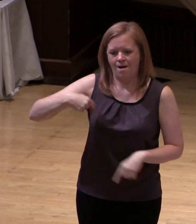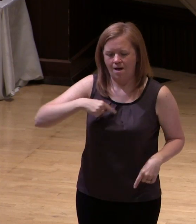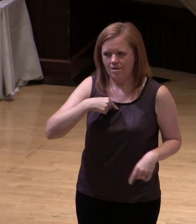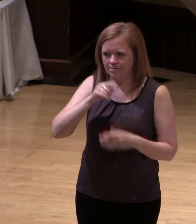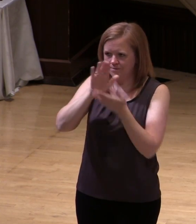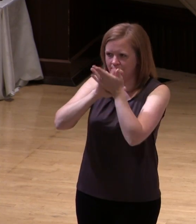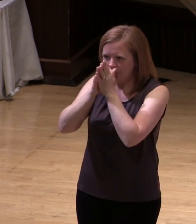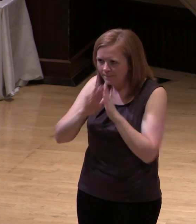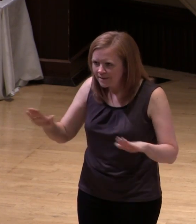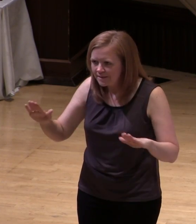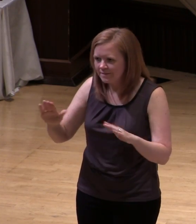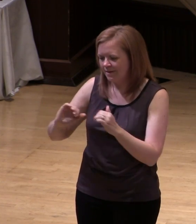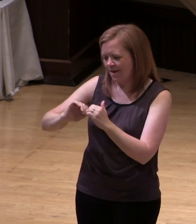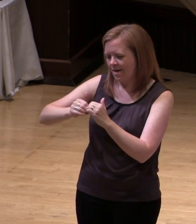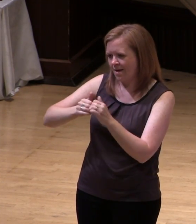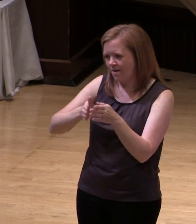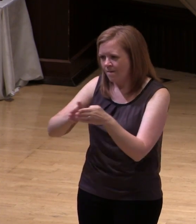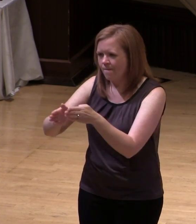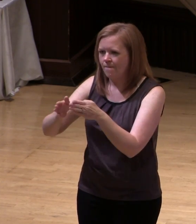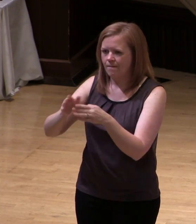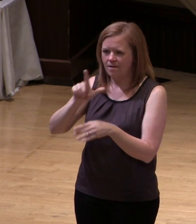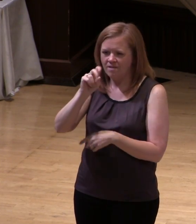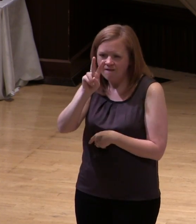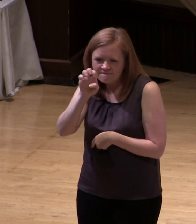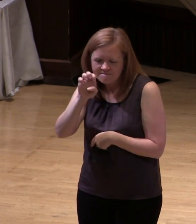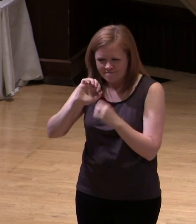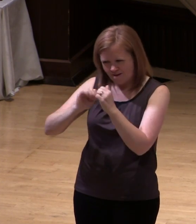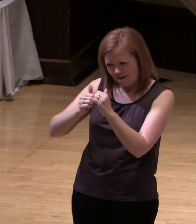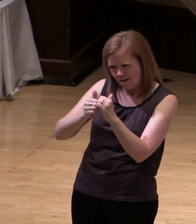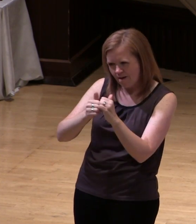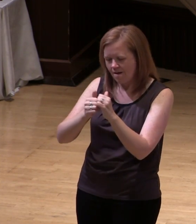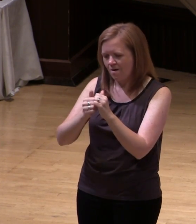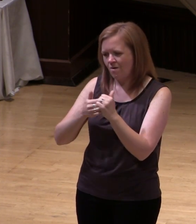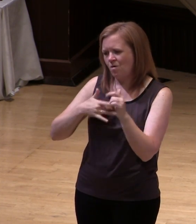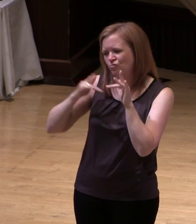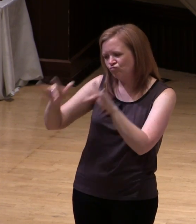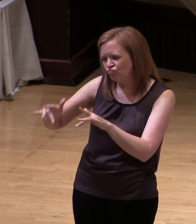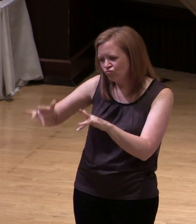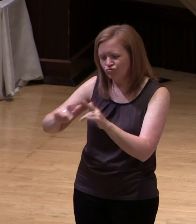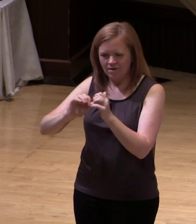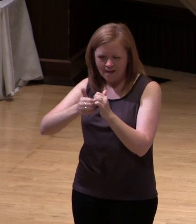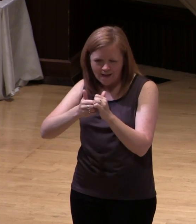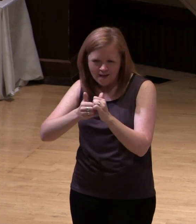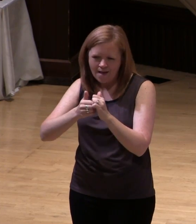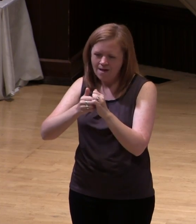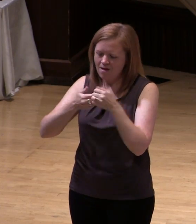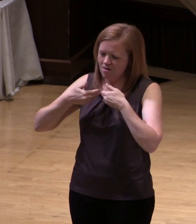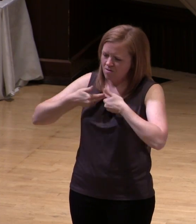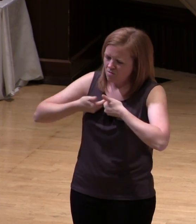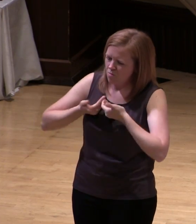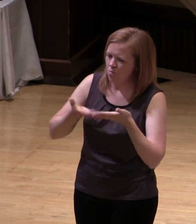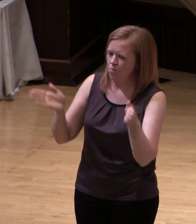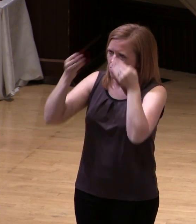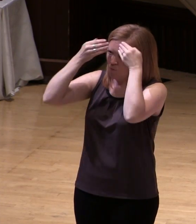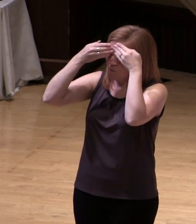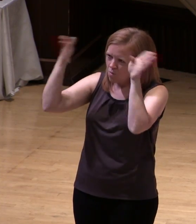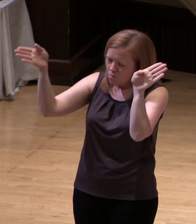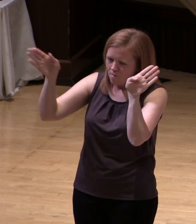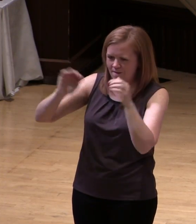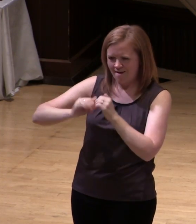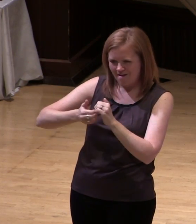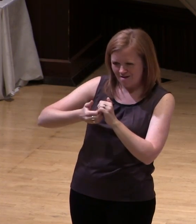peace, the way of love, of compassion, of openness, God's